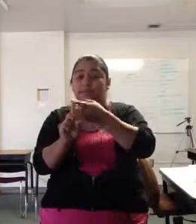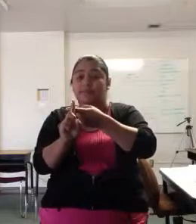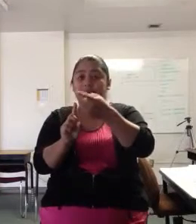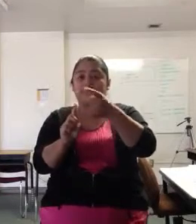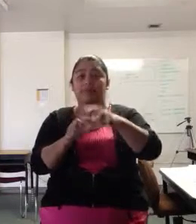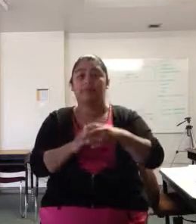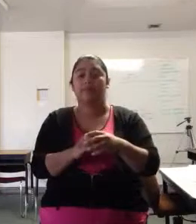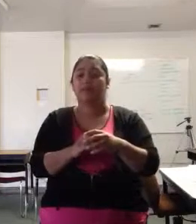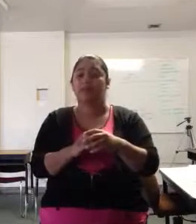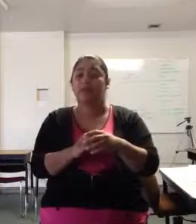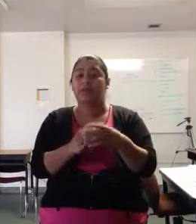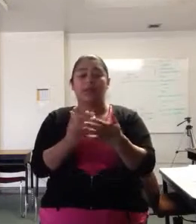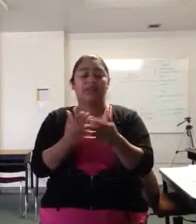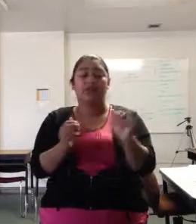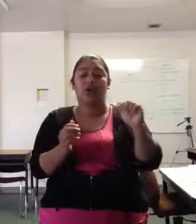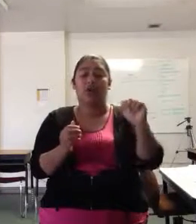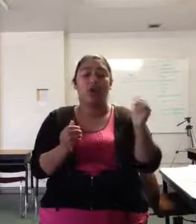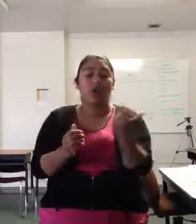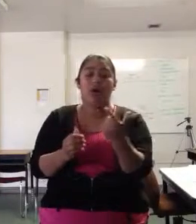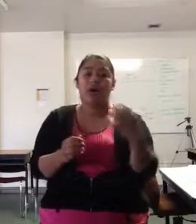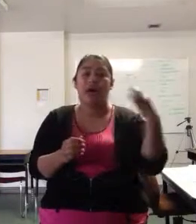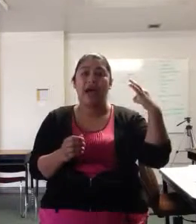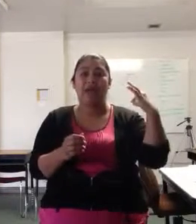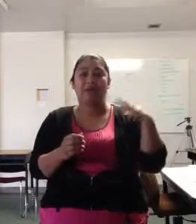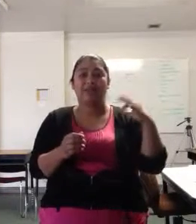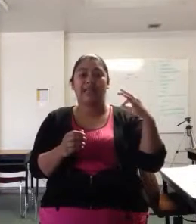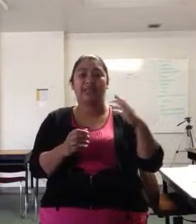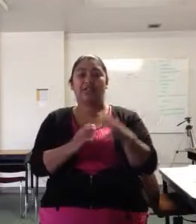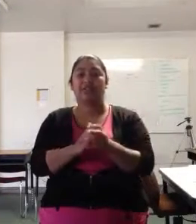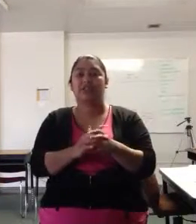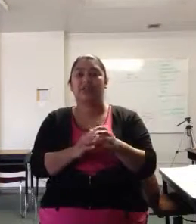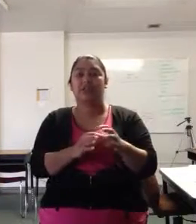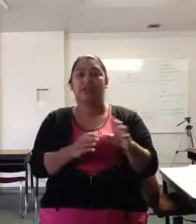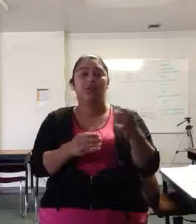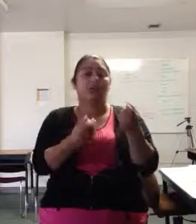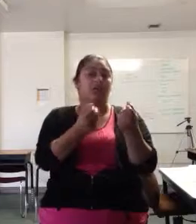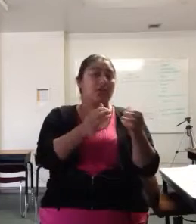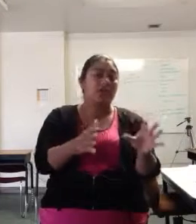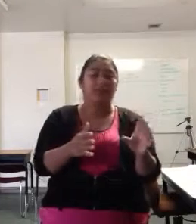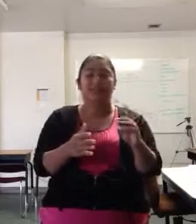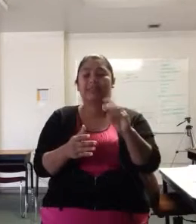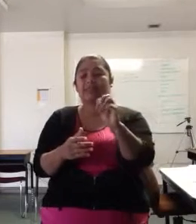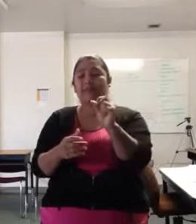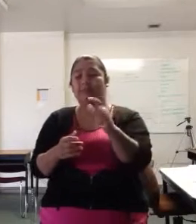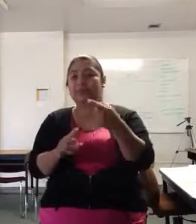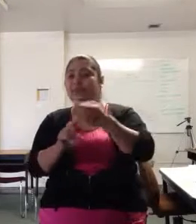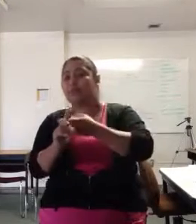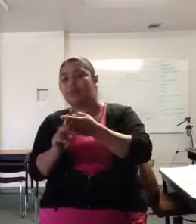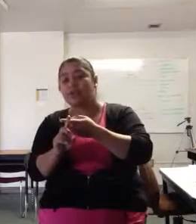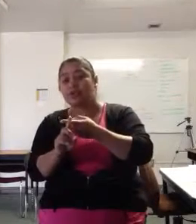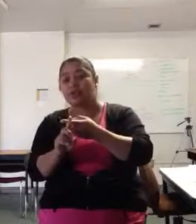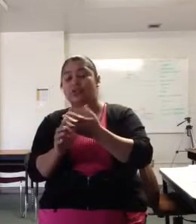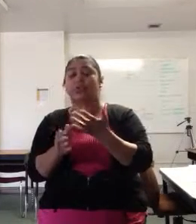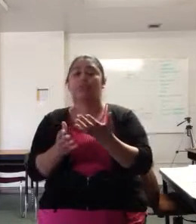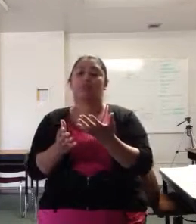These are all applications. So losses, debts, temperatures, these are